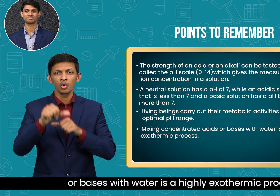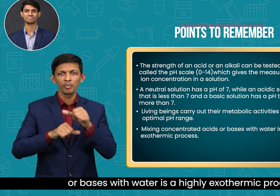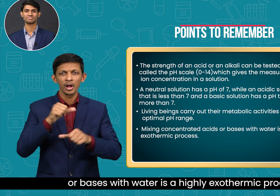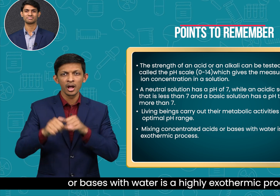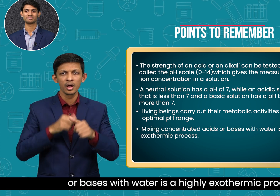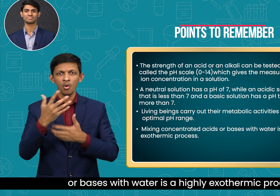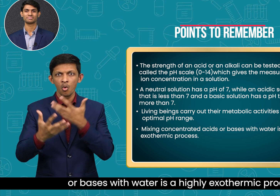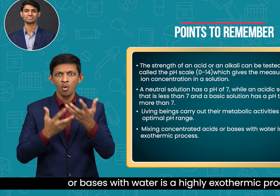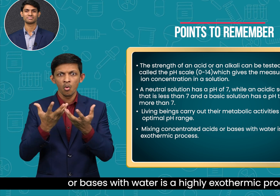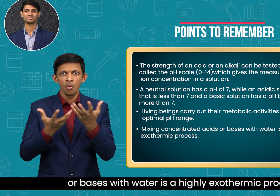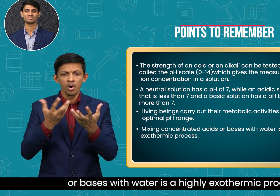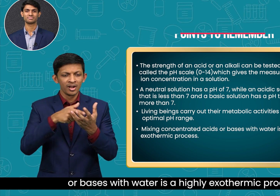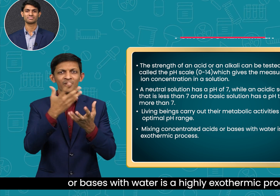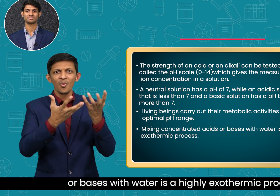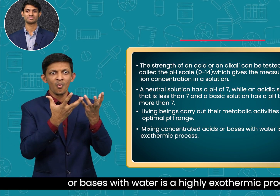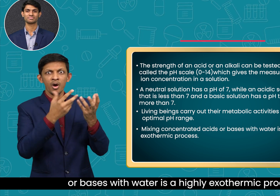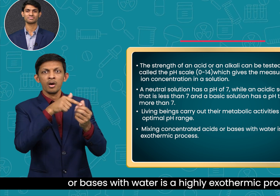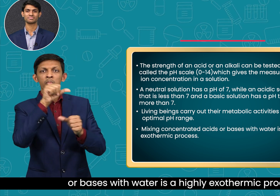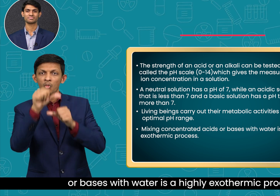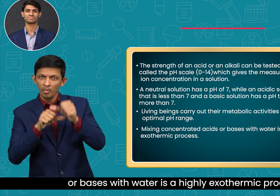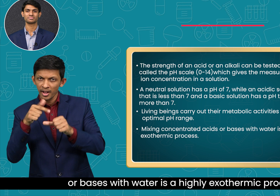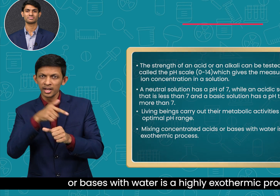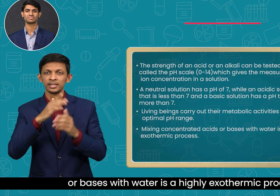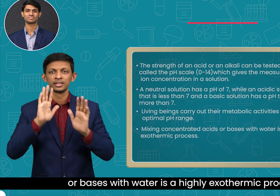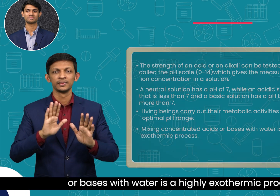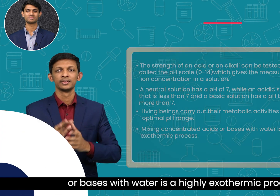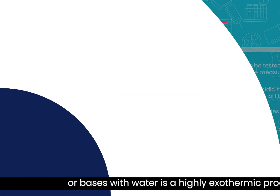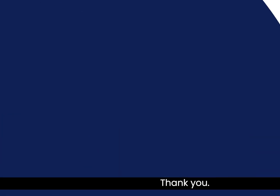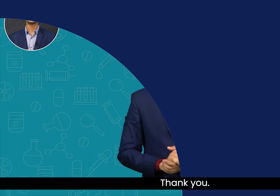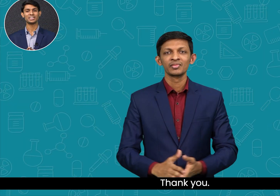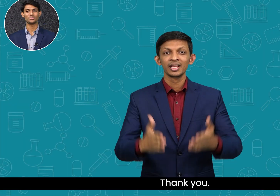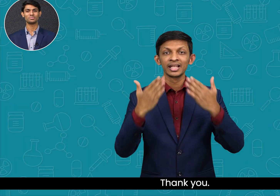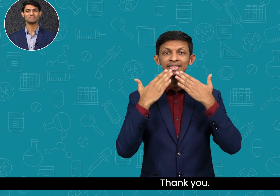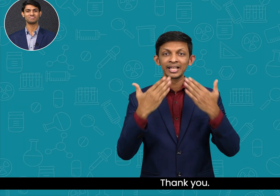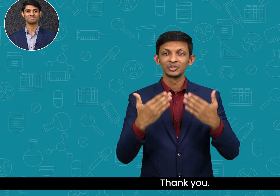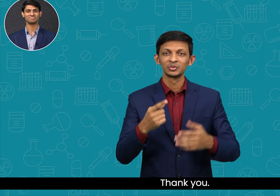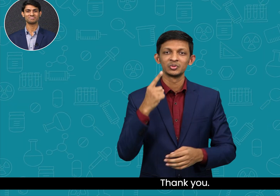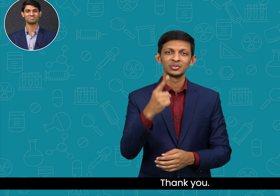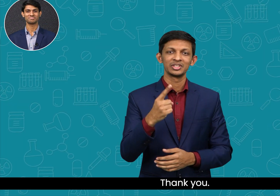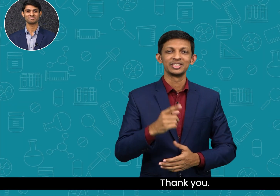Thank you.